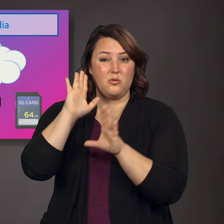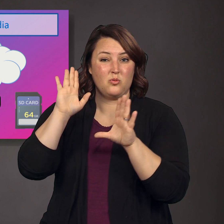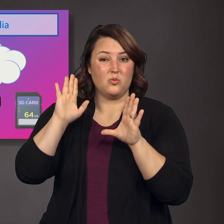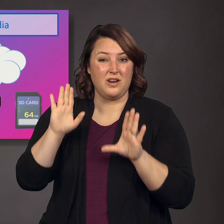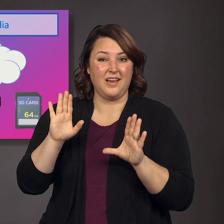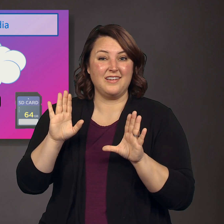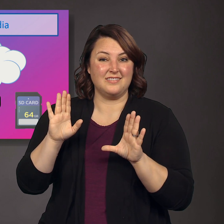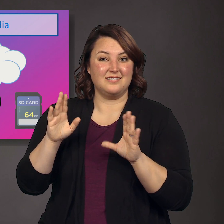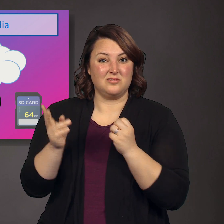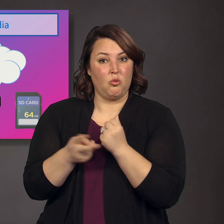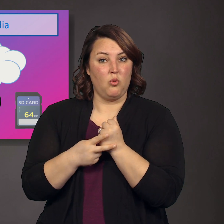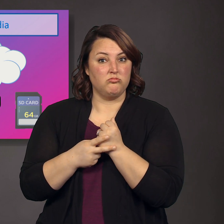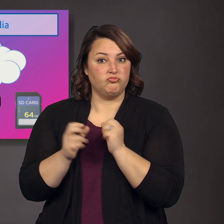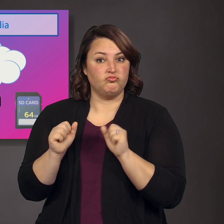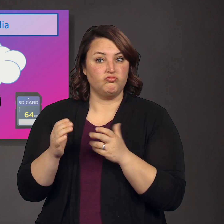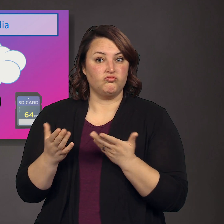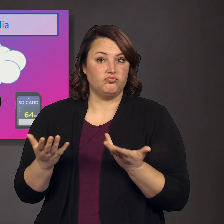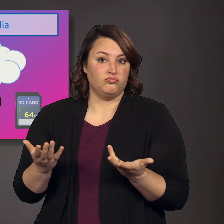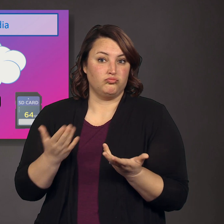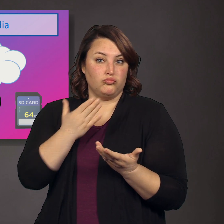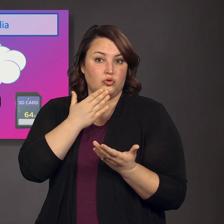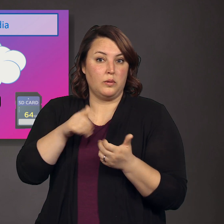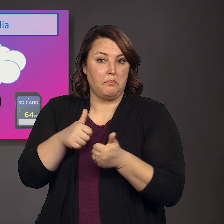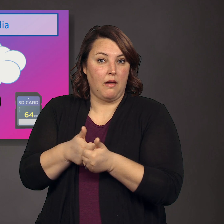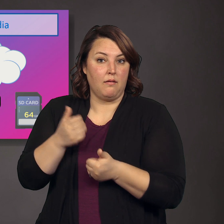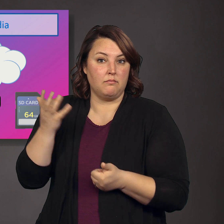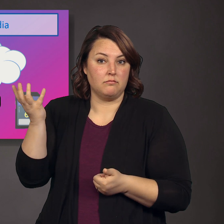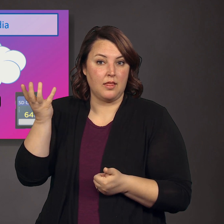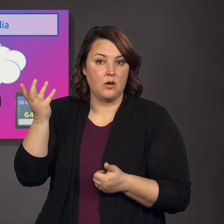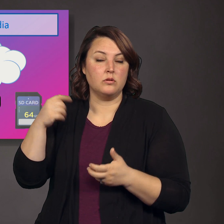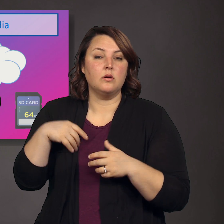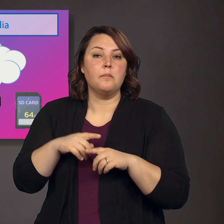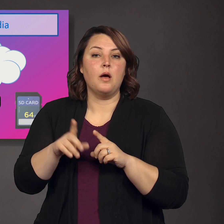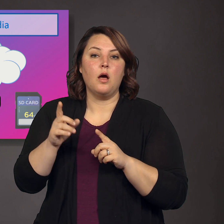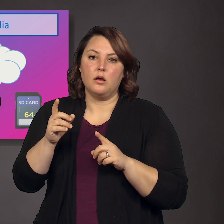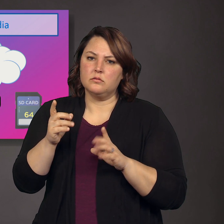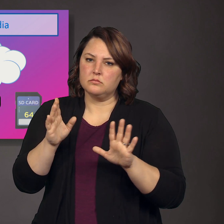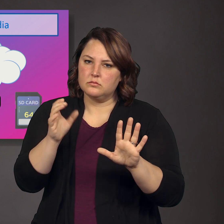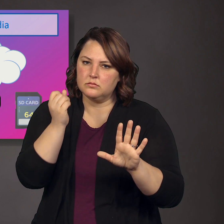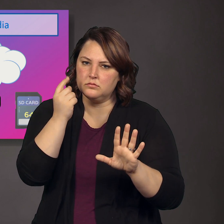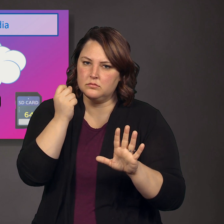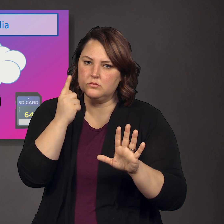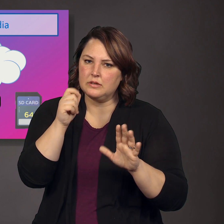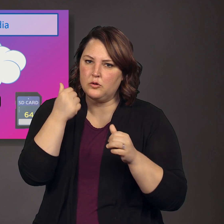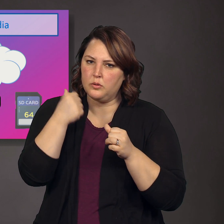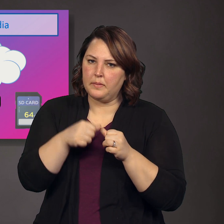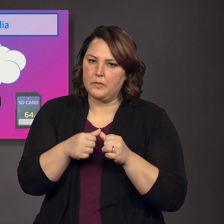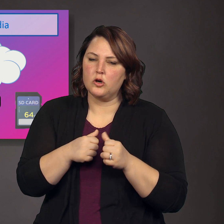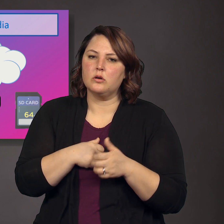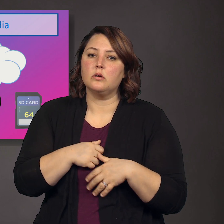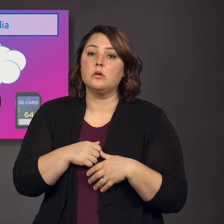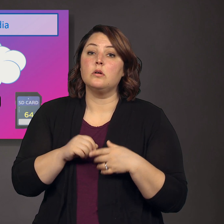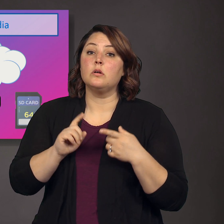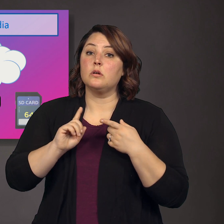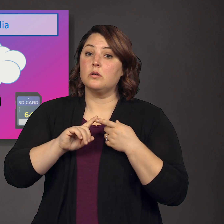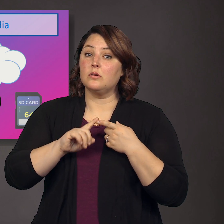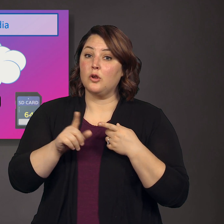storage medium, backup medium, but there's a couple of things to consider. One, have you got the bandwidth or the